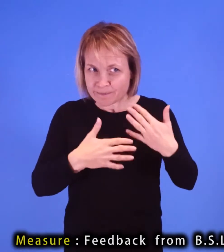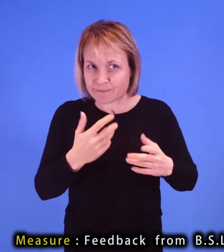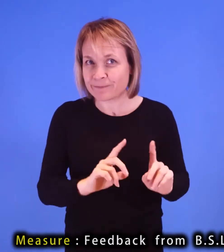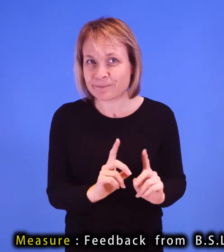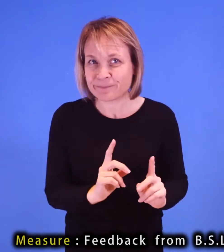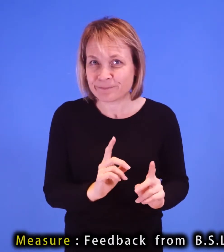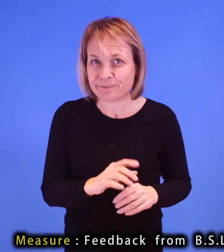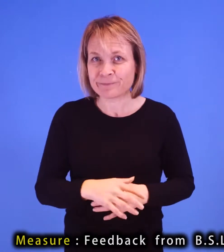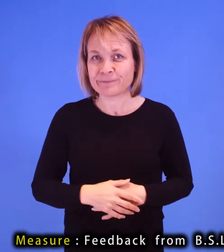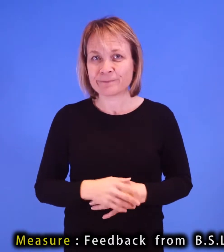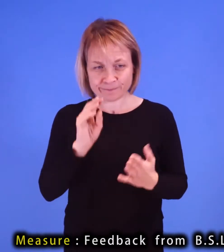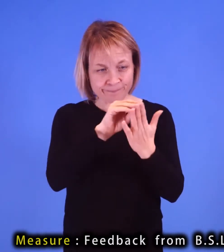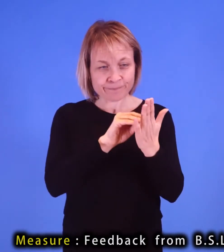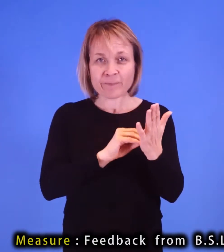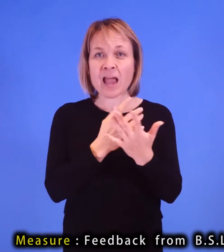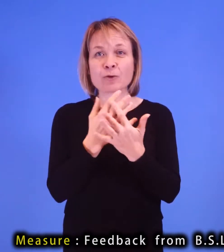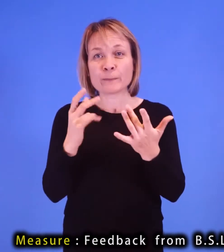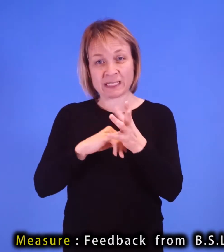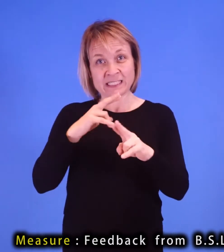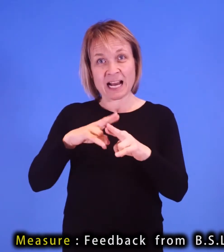Measure. Feedback from BSL users.